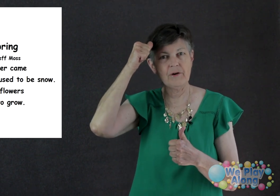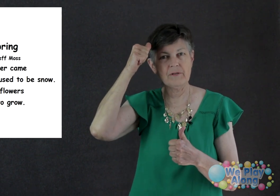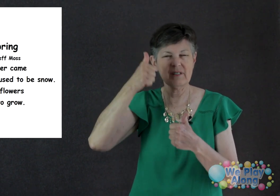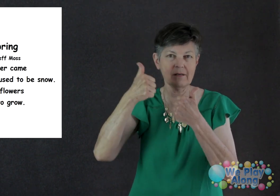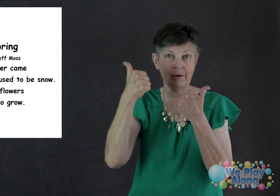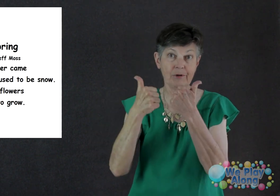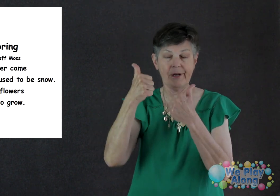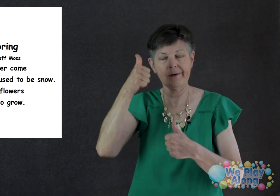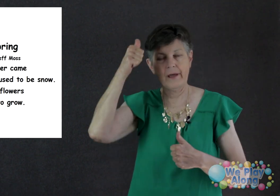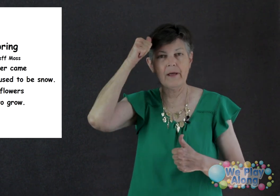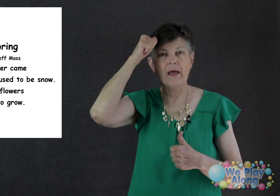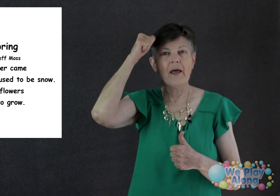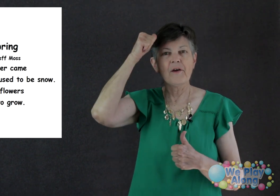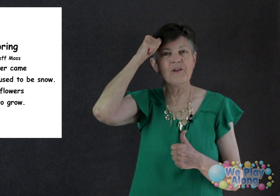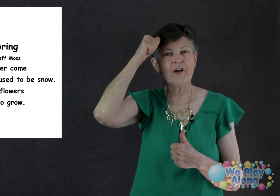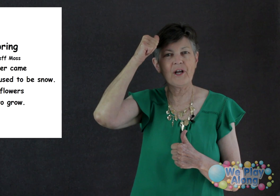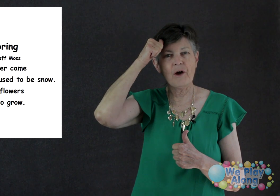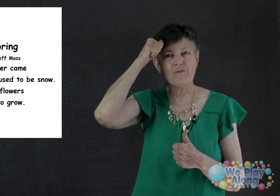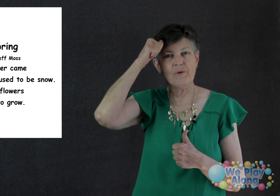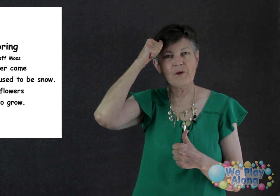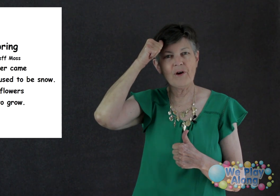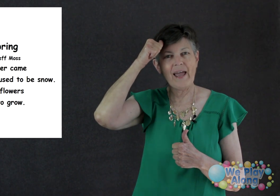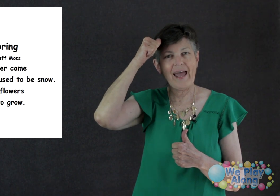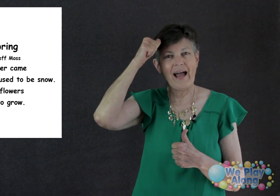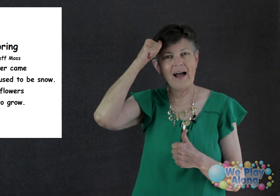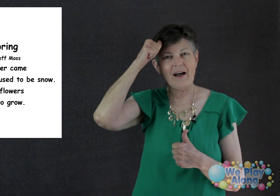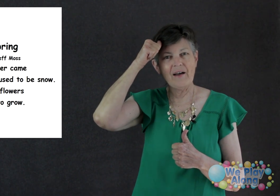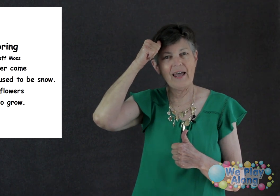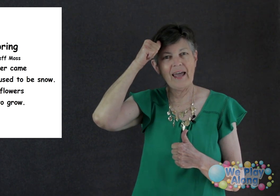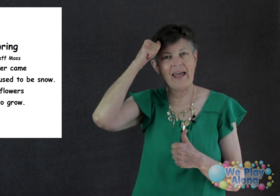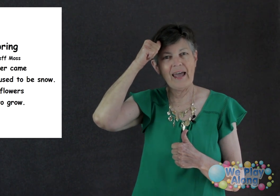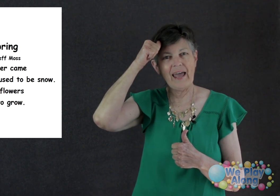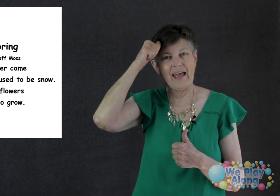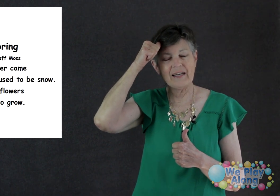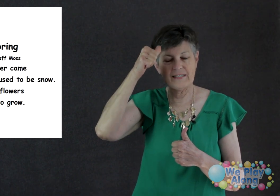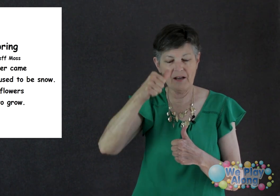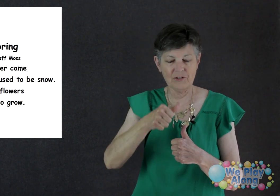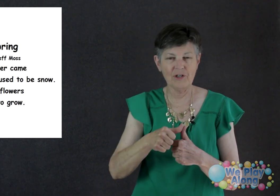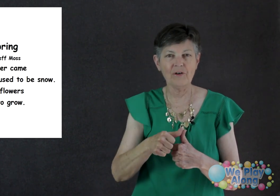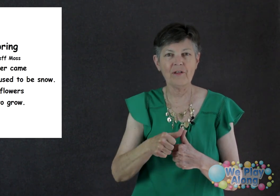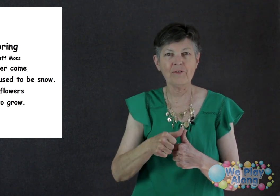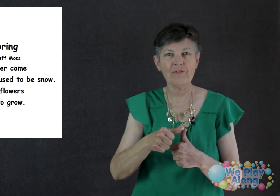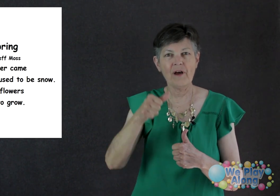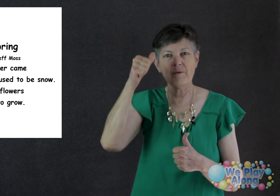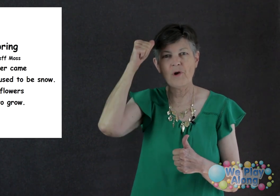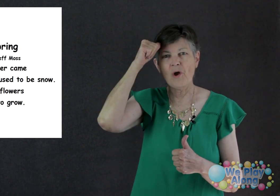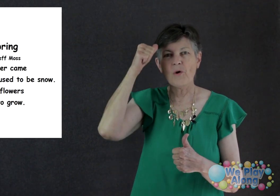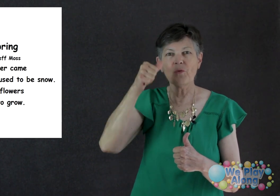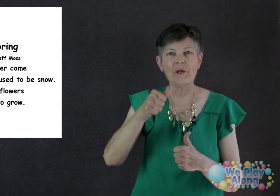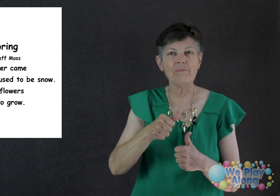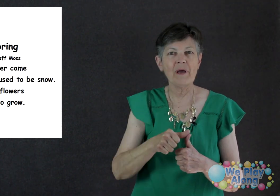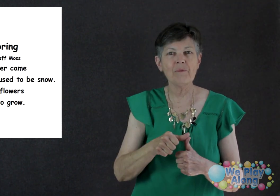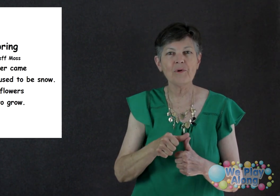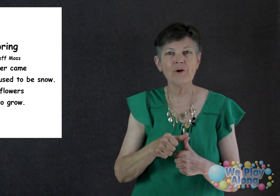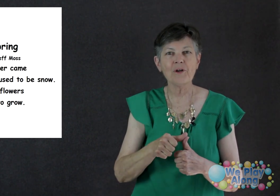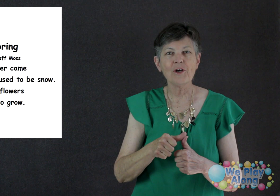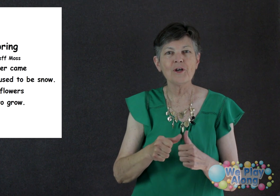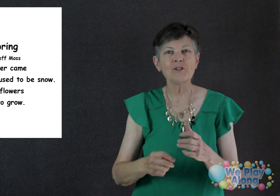This is a number 10, okay? You're going to come from your head down to your other thumb. Remembered